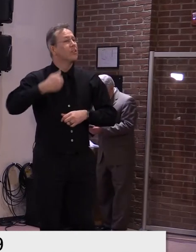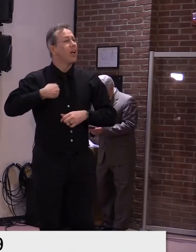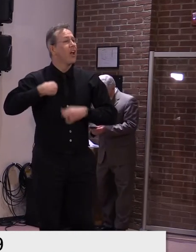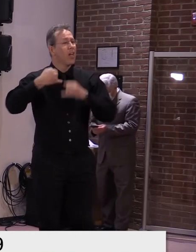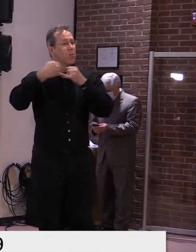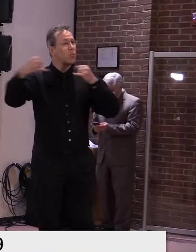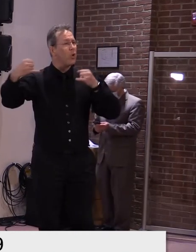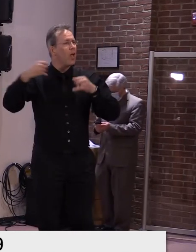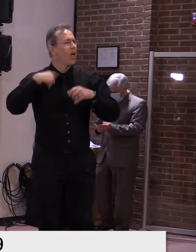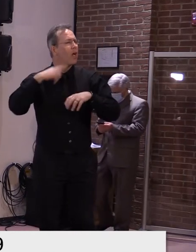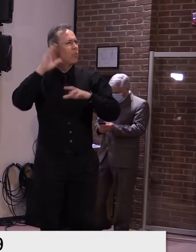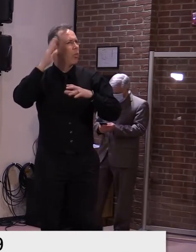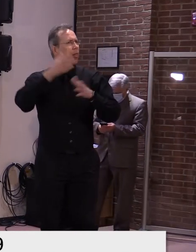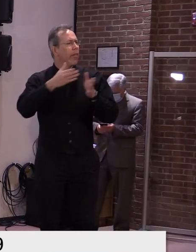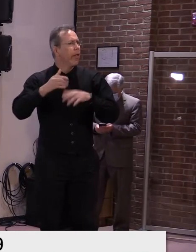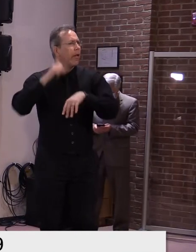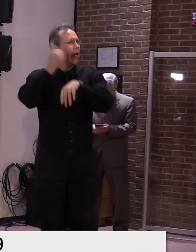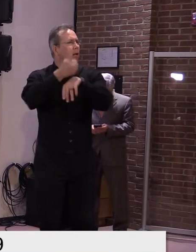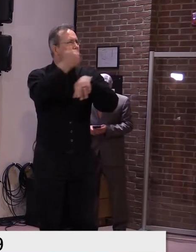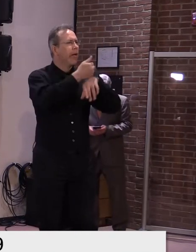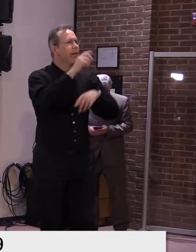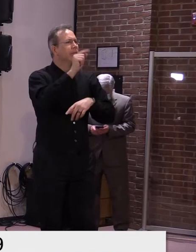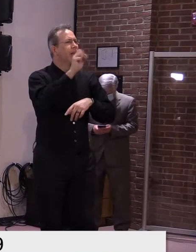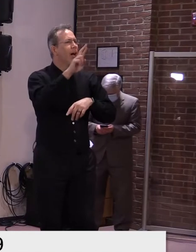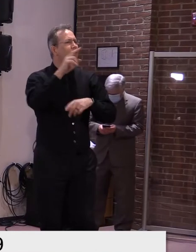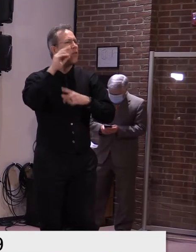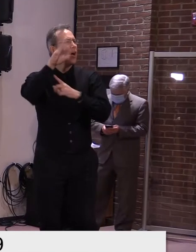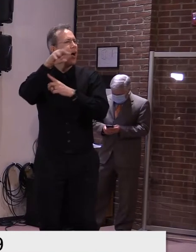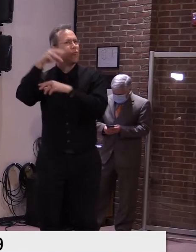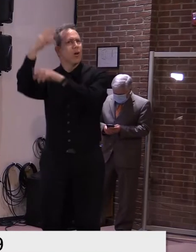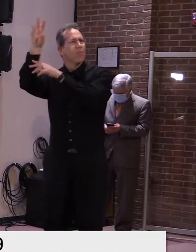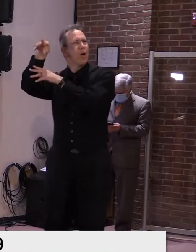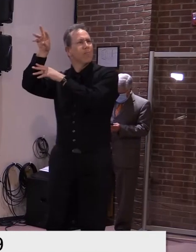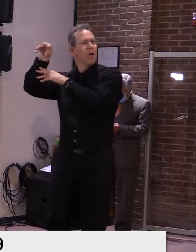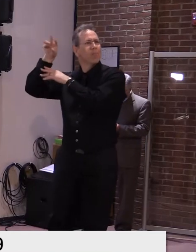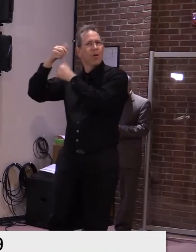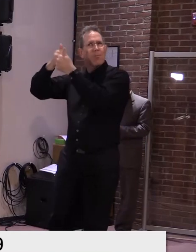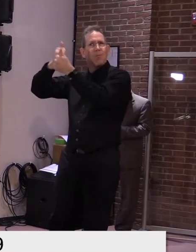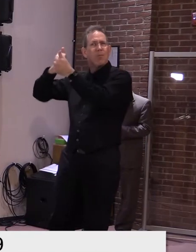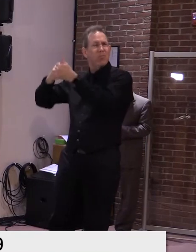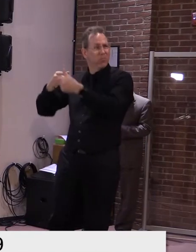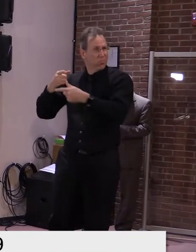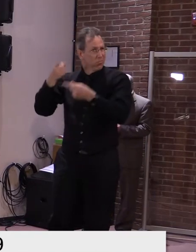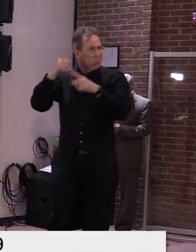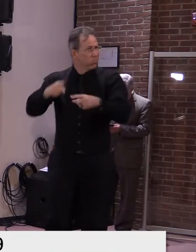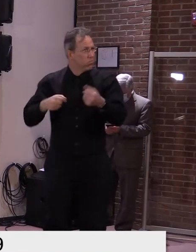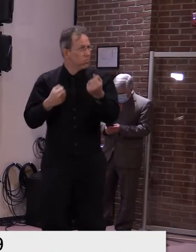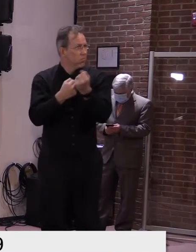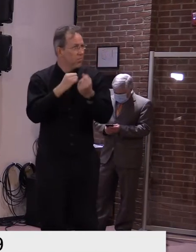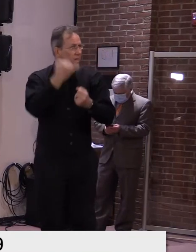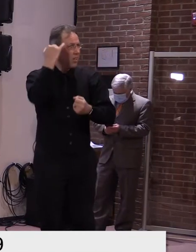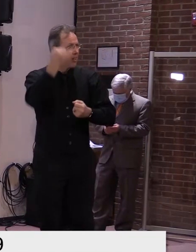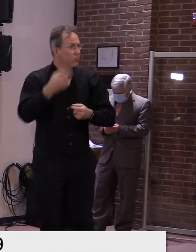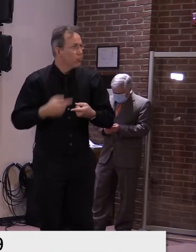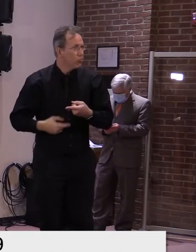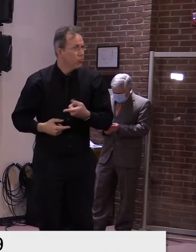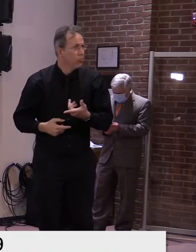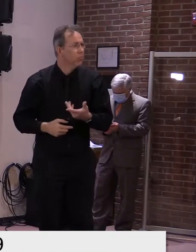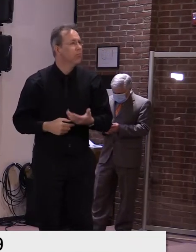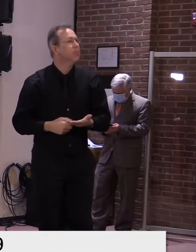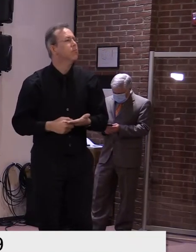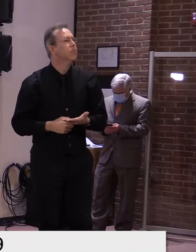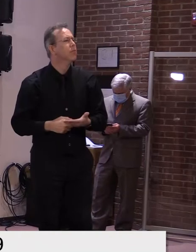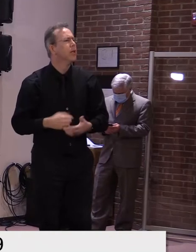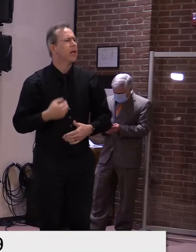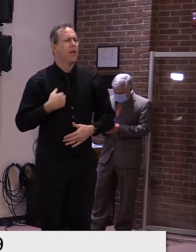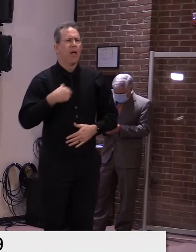I don't know all the details, but from what I've read, I don't know if they have to have the range that they're